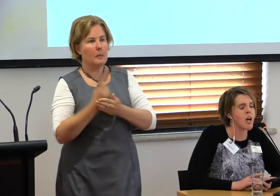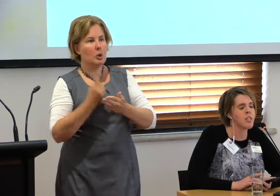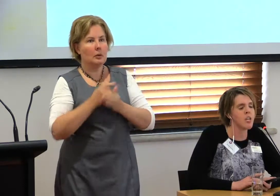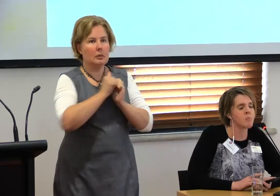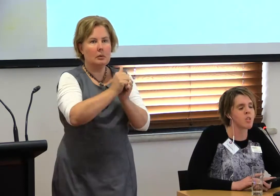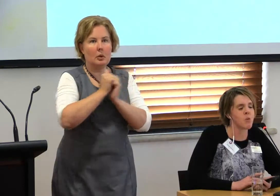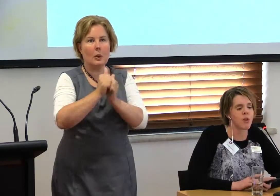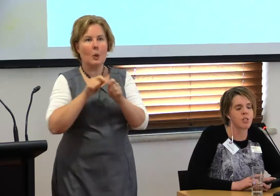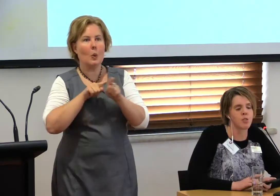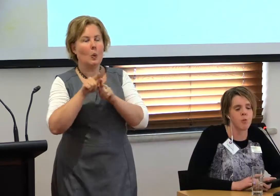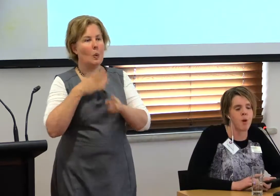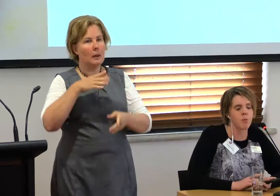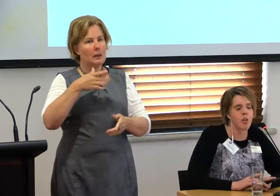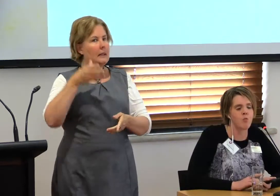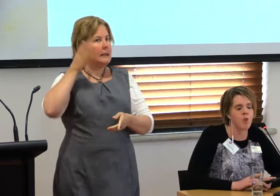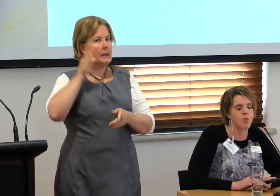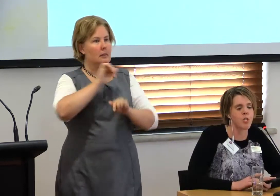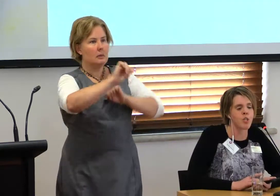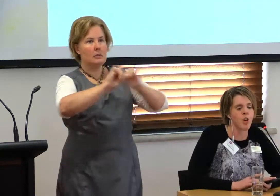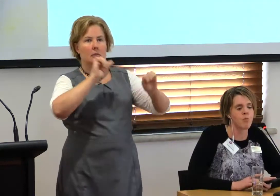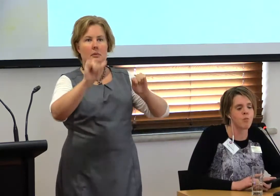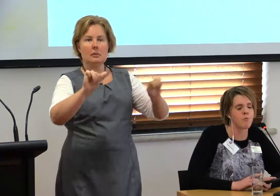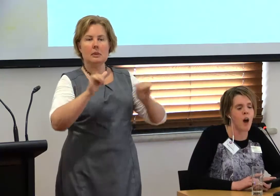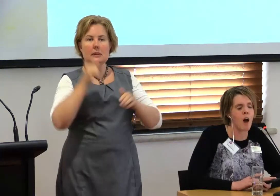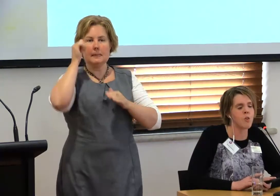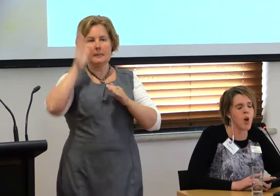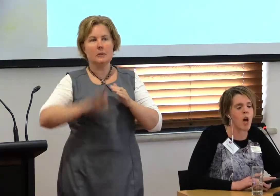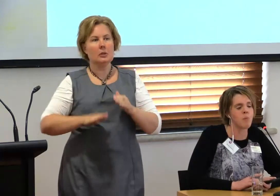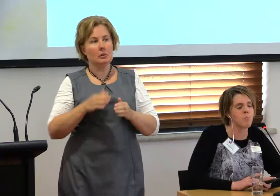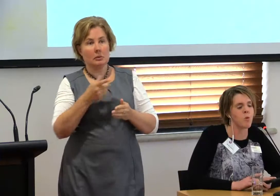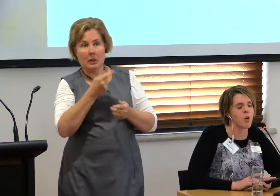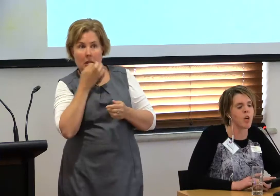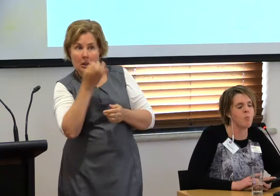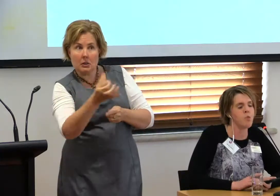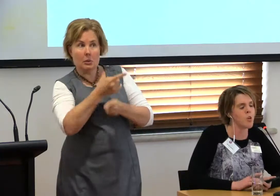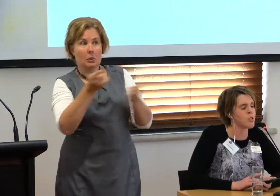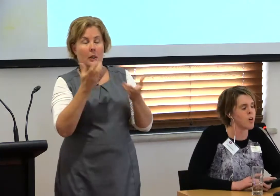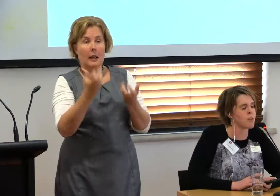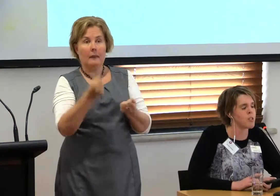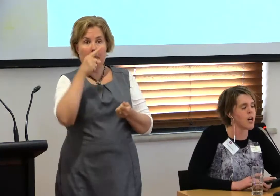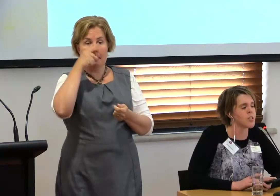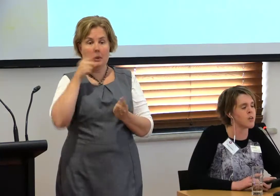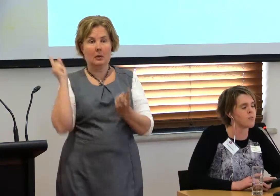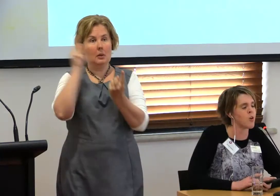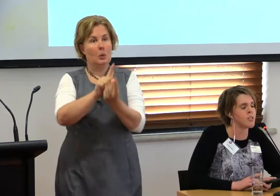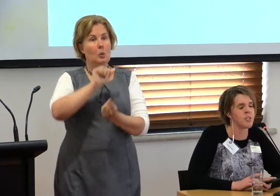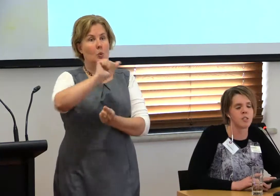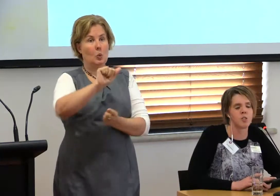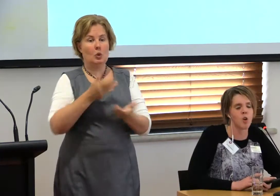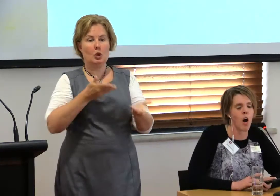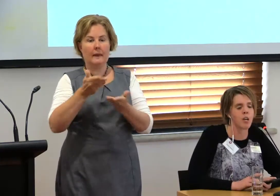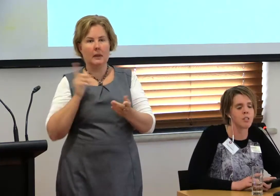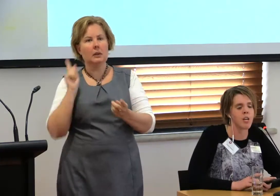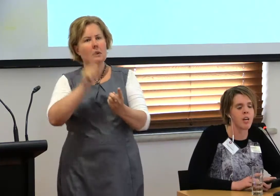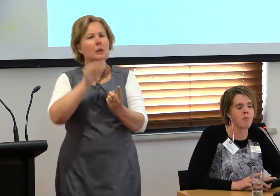I'd like to hear some experiences from people in the room, just in terms of, have you had people come to your service asking for assistance